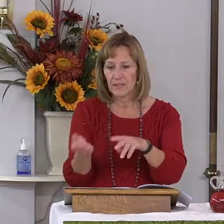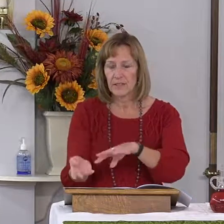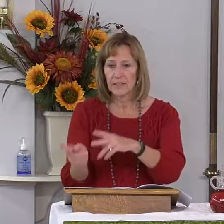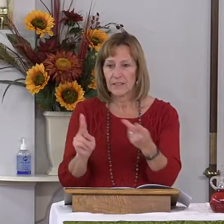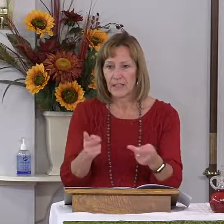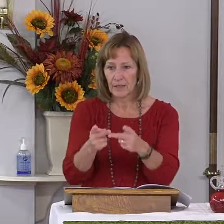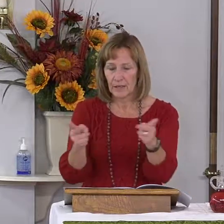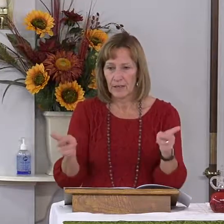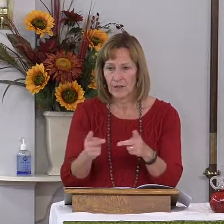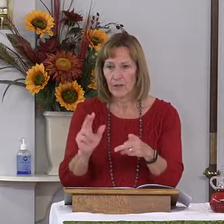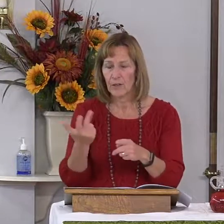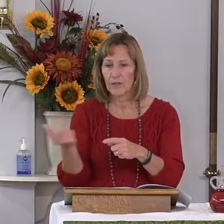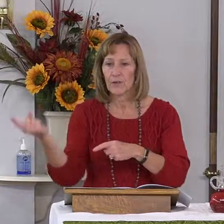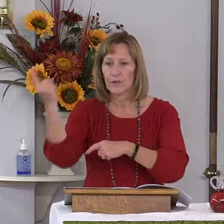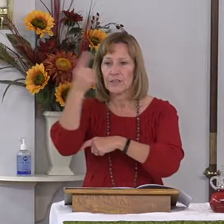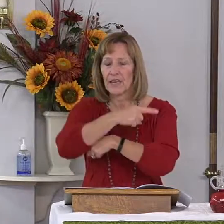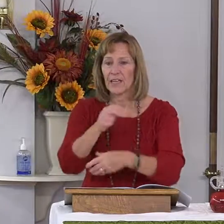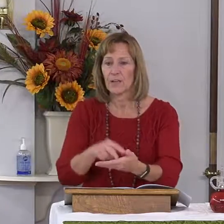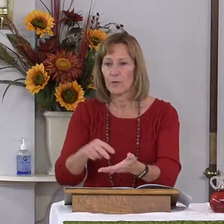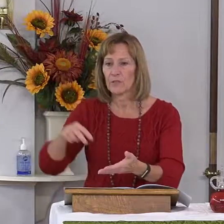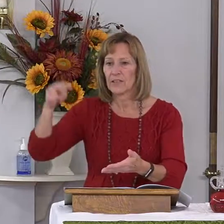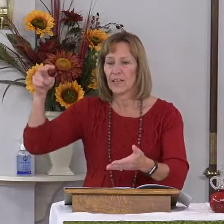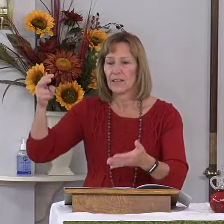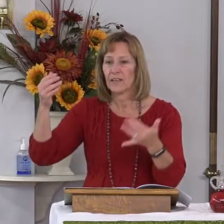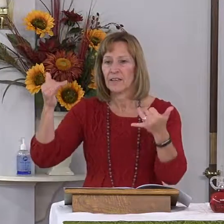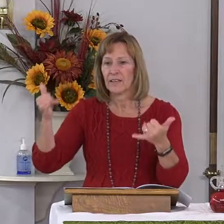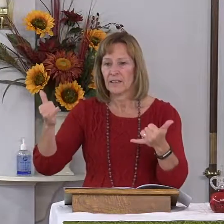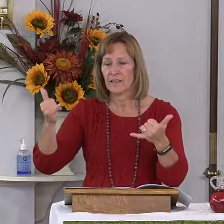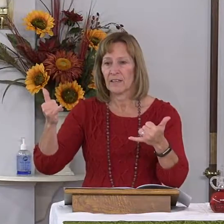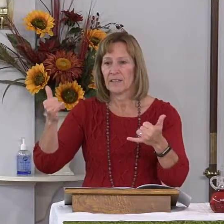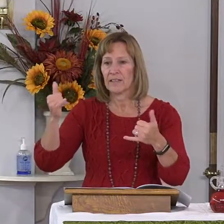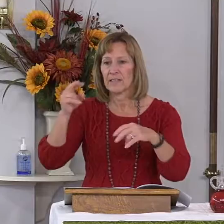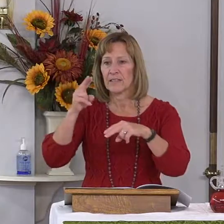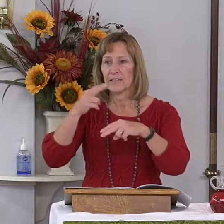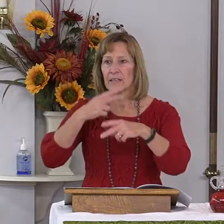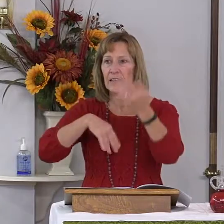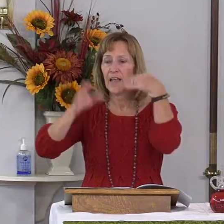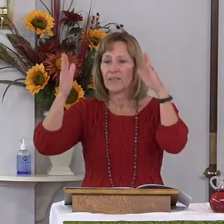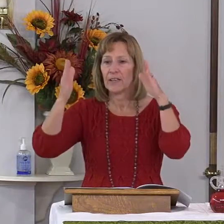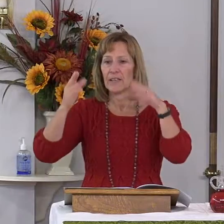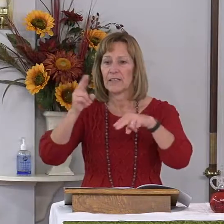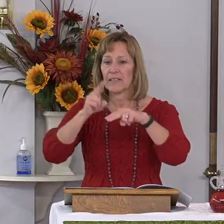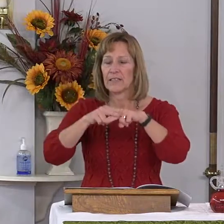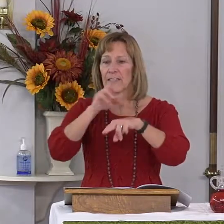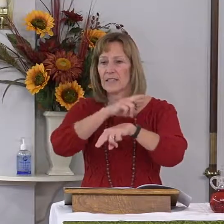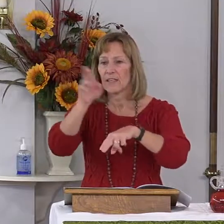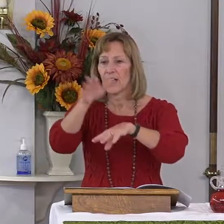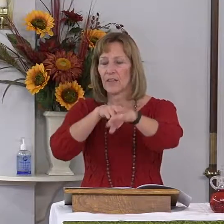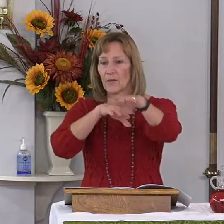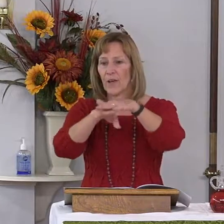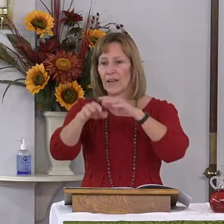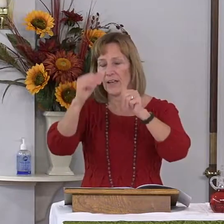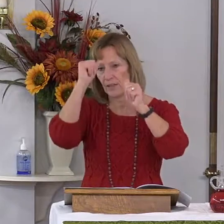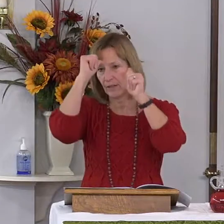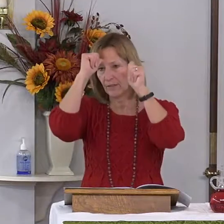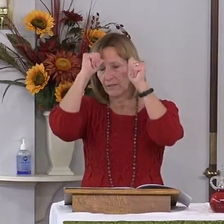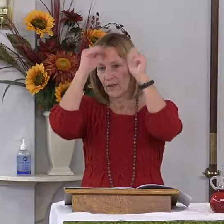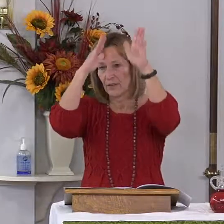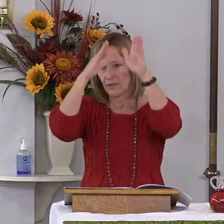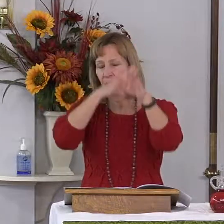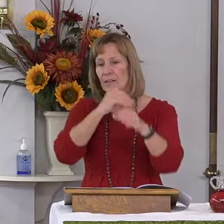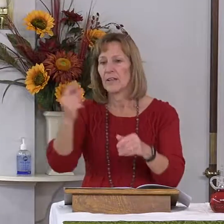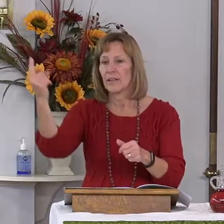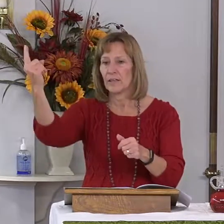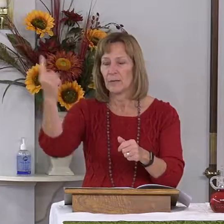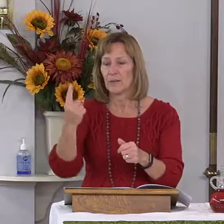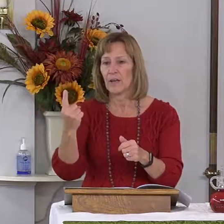descended to the dead. On the third day he rose again. He ascended into heaven. He is seated at the right hand of the